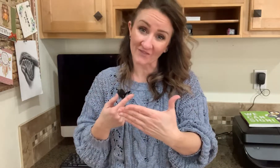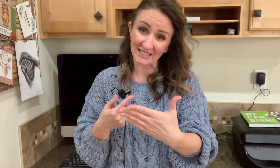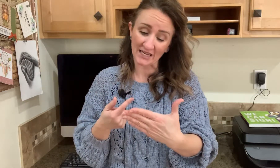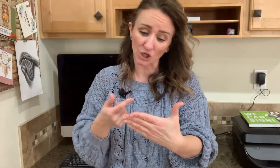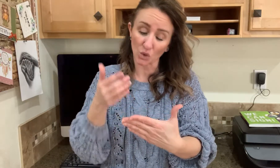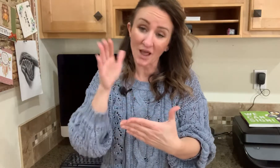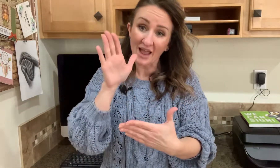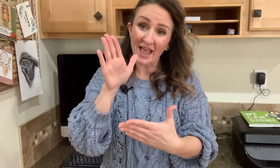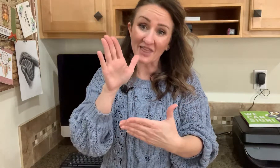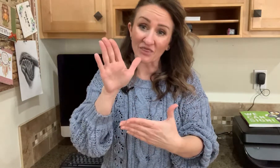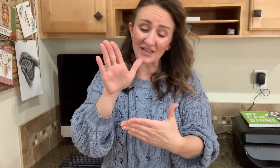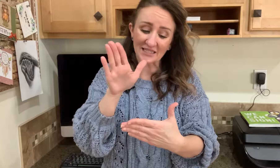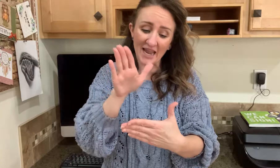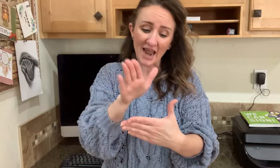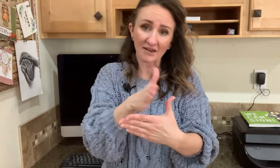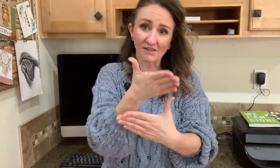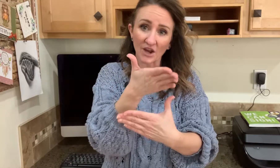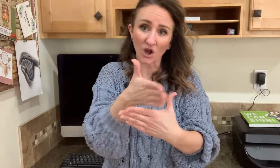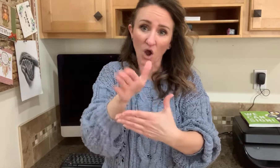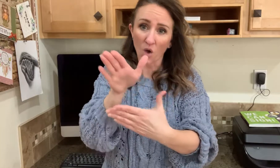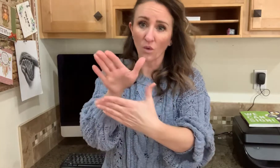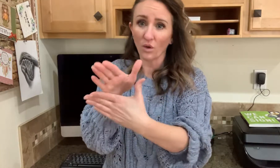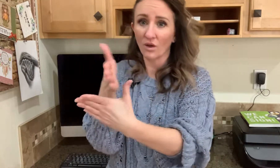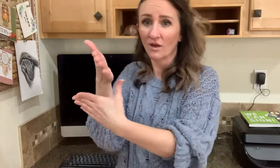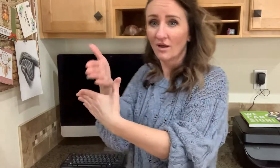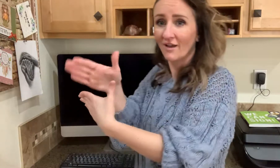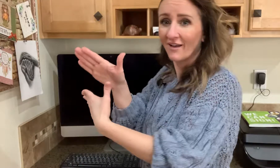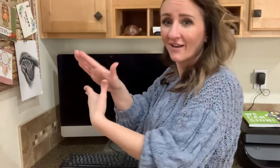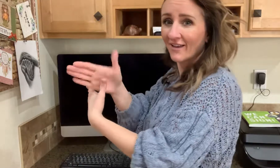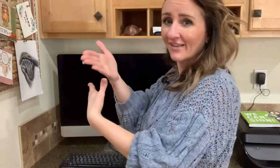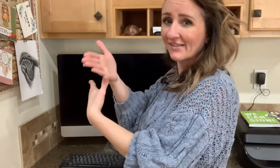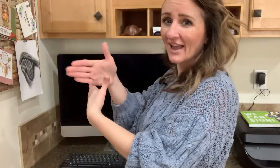facing you. And then this hand is going to go, see how that